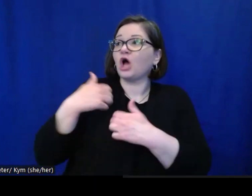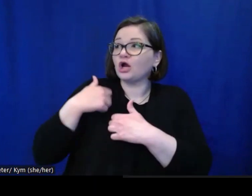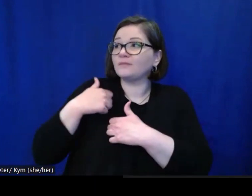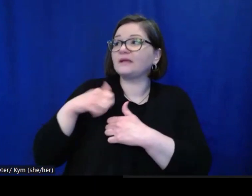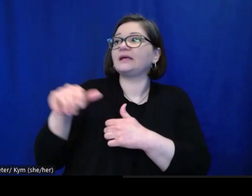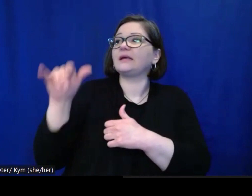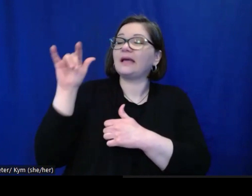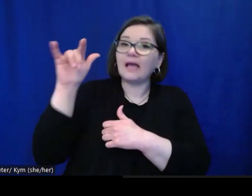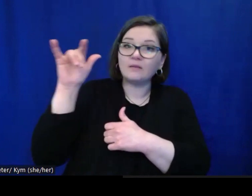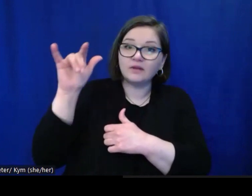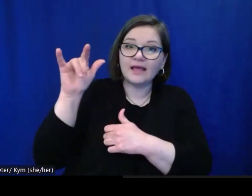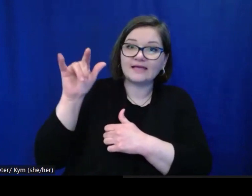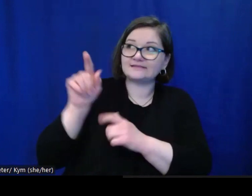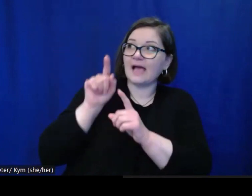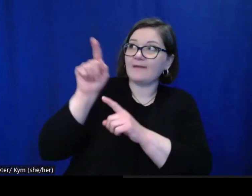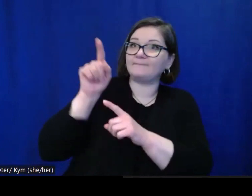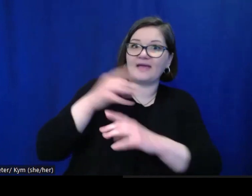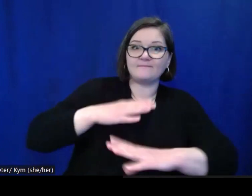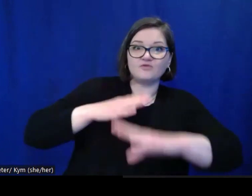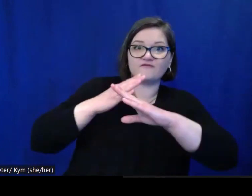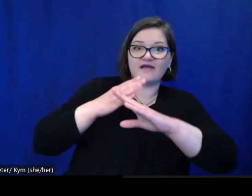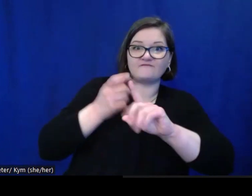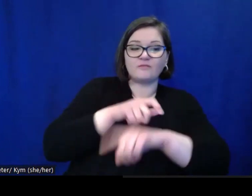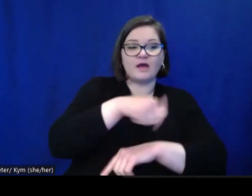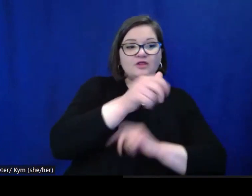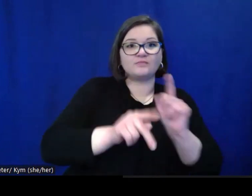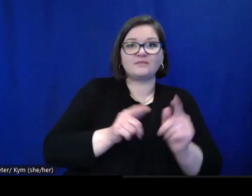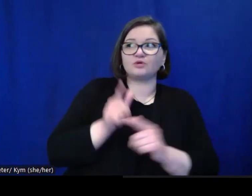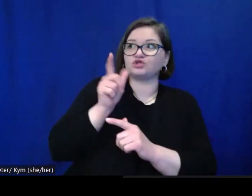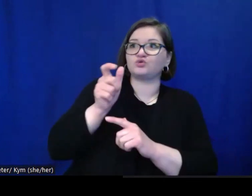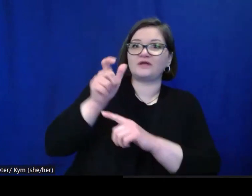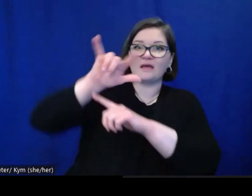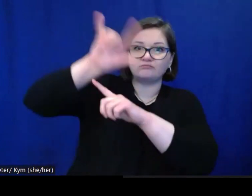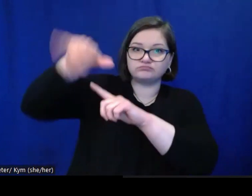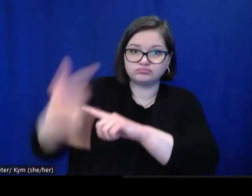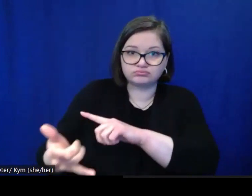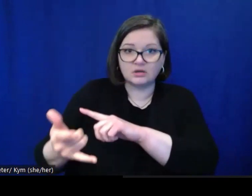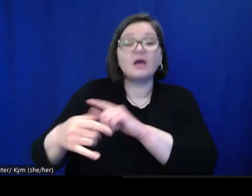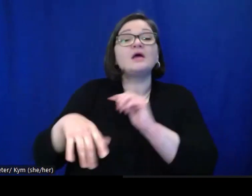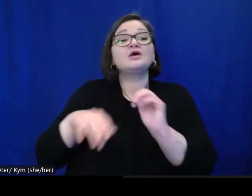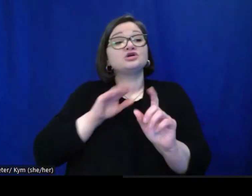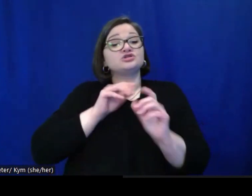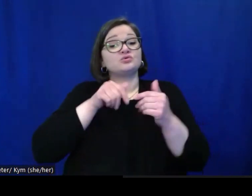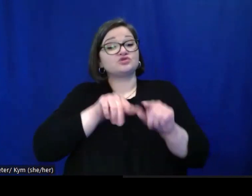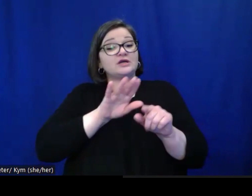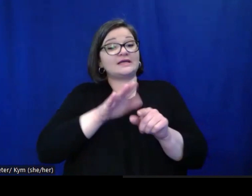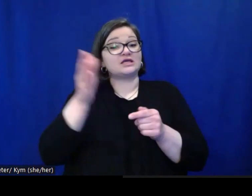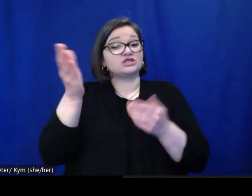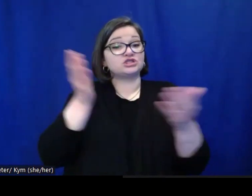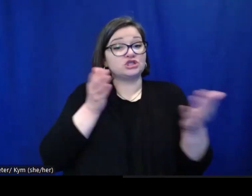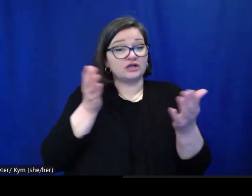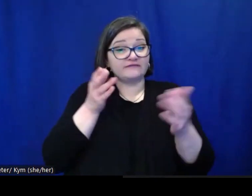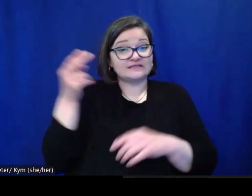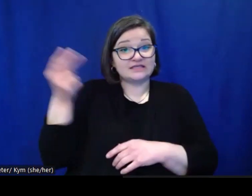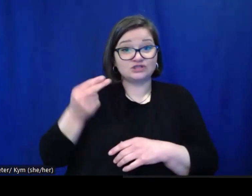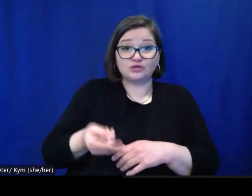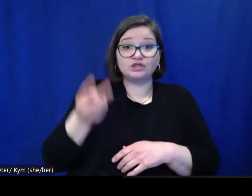and prevent them from being shot down. And during his service history, 2 of those airplanes were shot